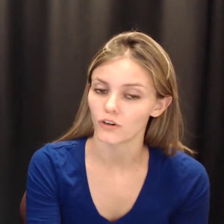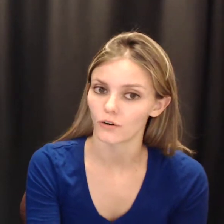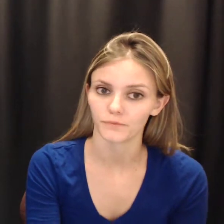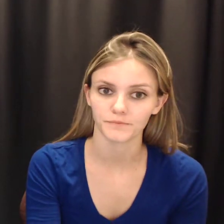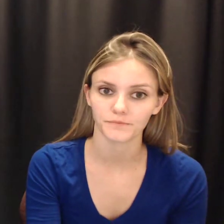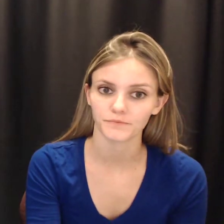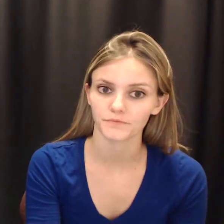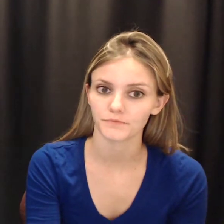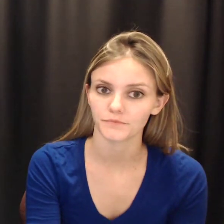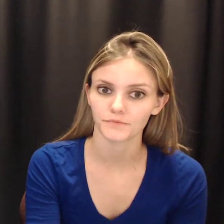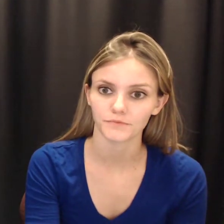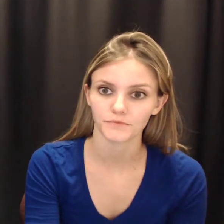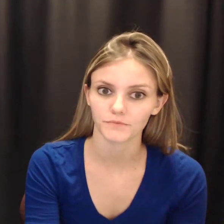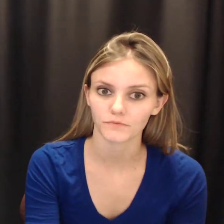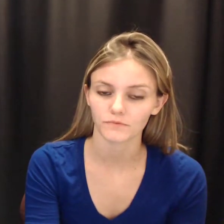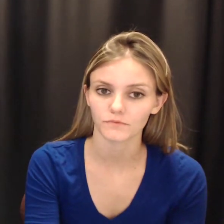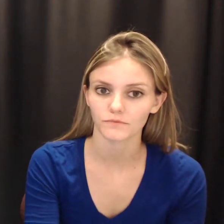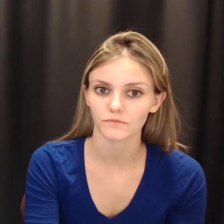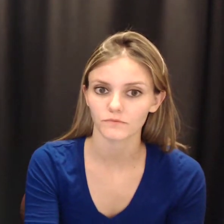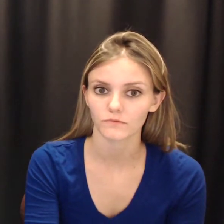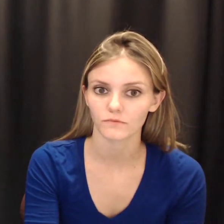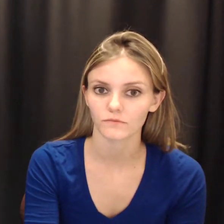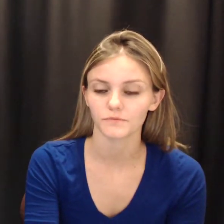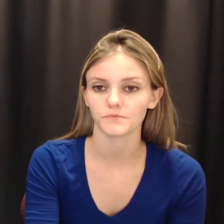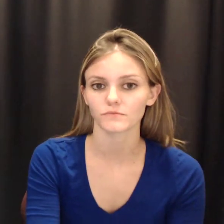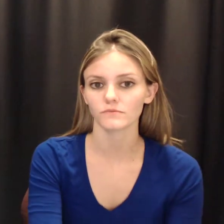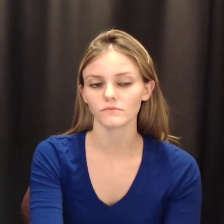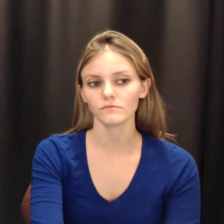No. What's the date of your last job? When did that end?